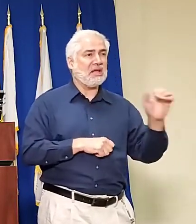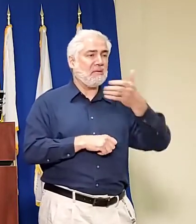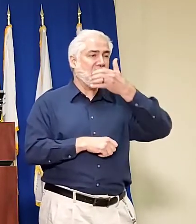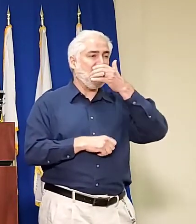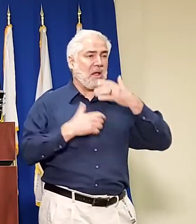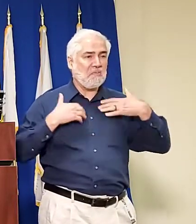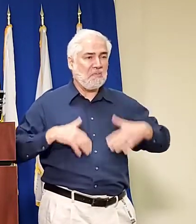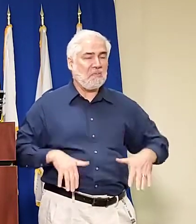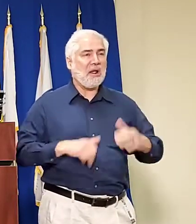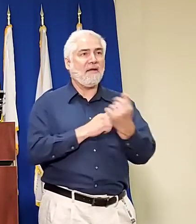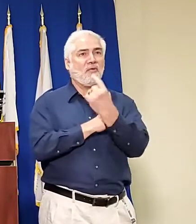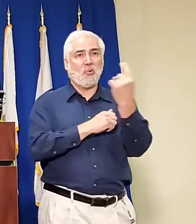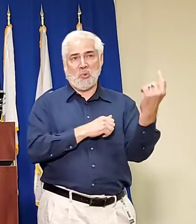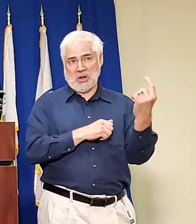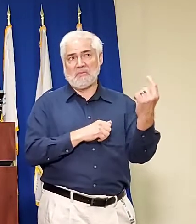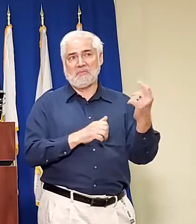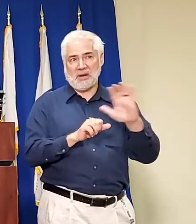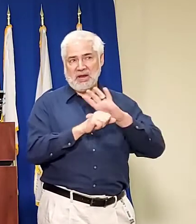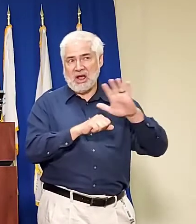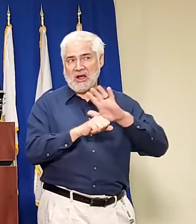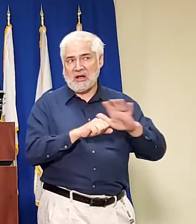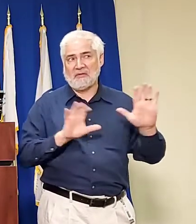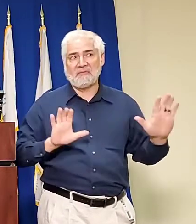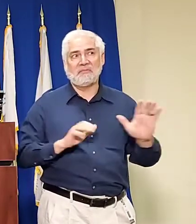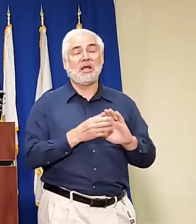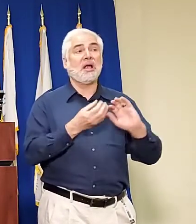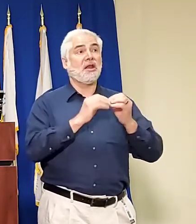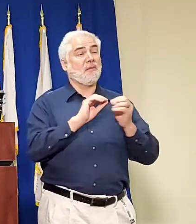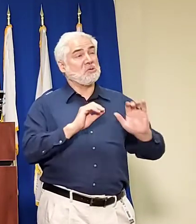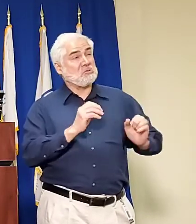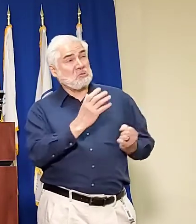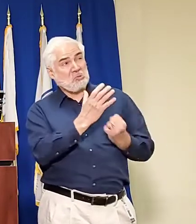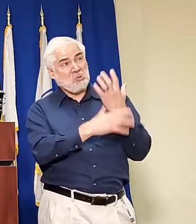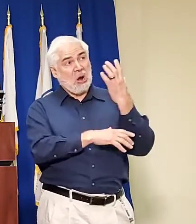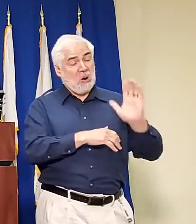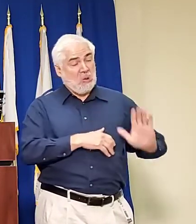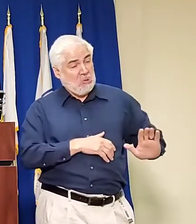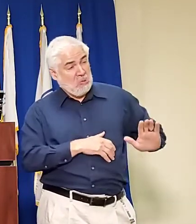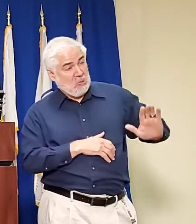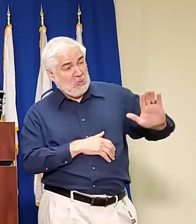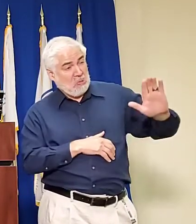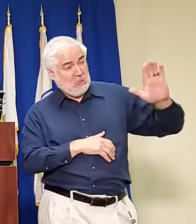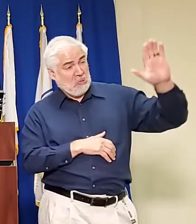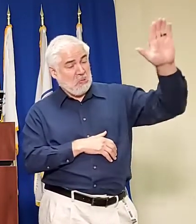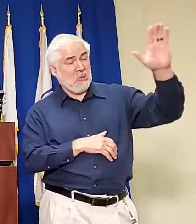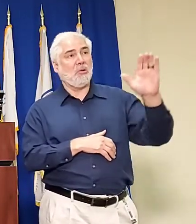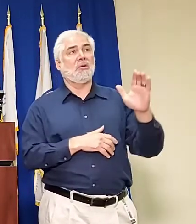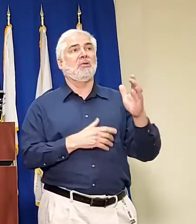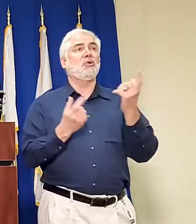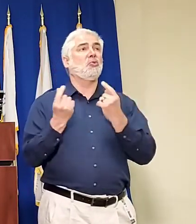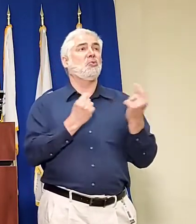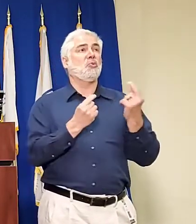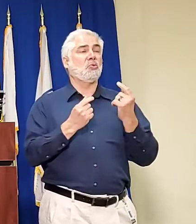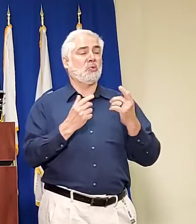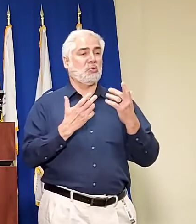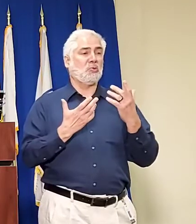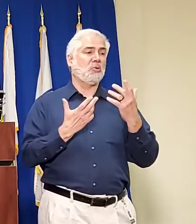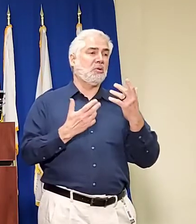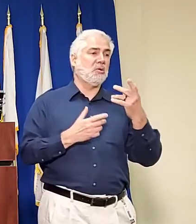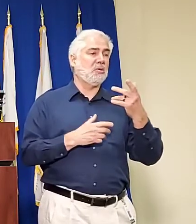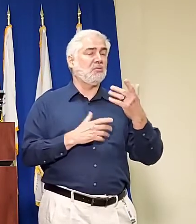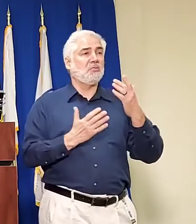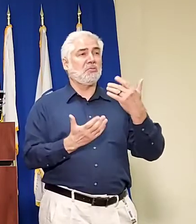everyone. But as our numbers continue to grow, one of the things that we have to do within public health is shift